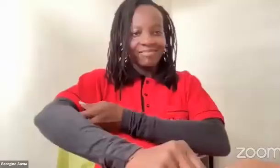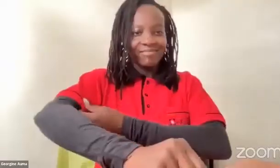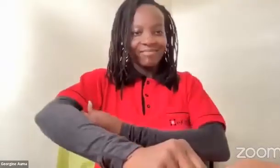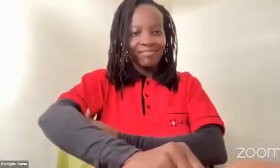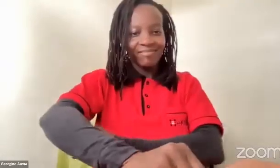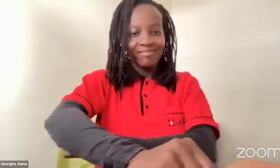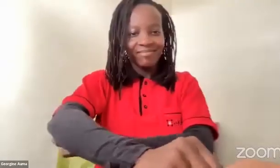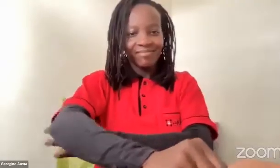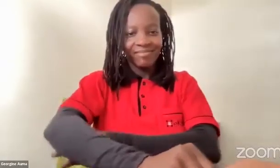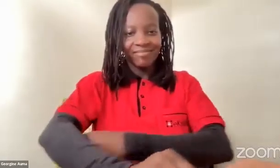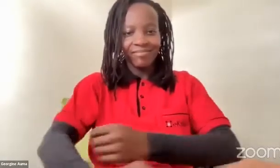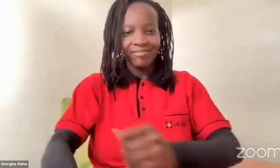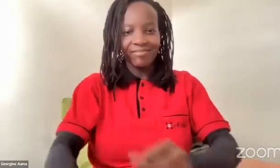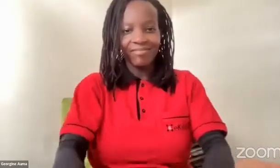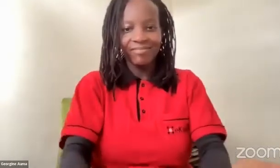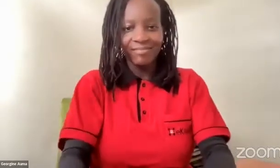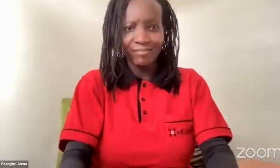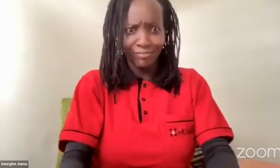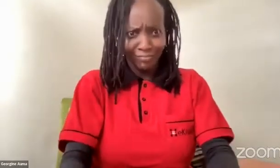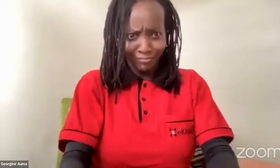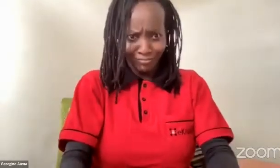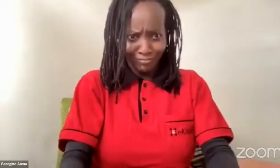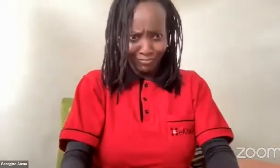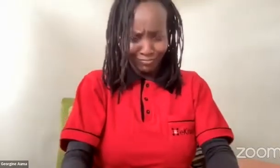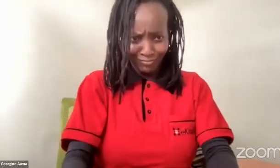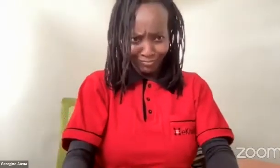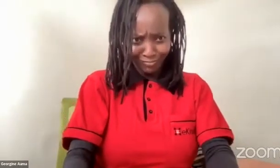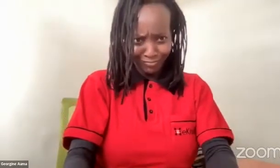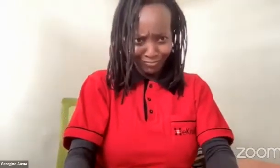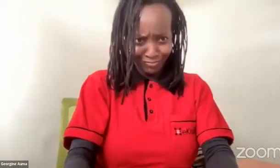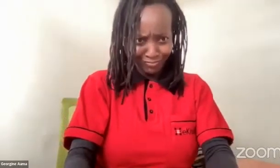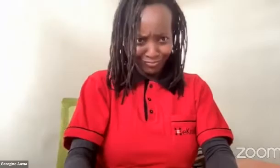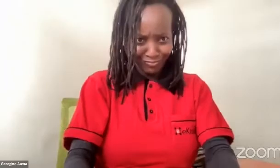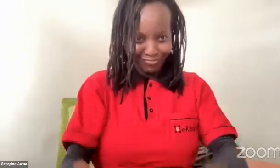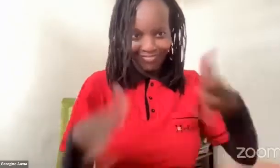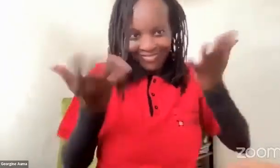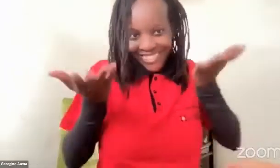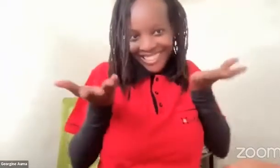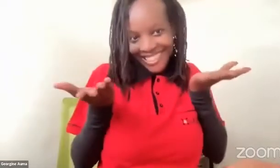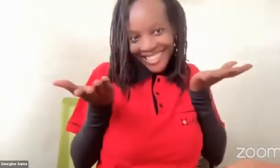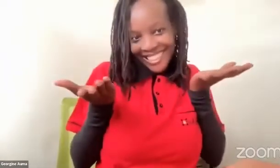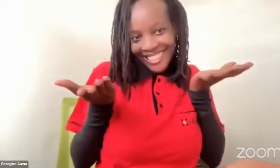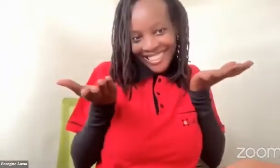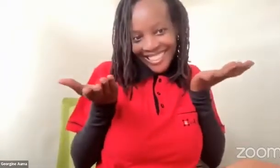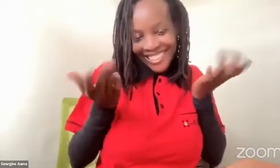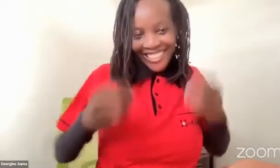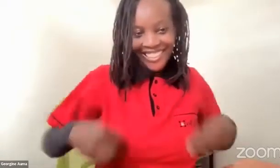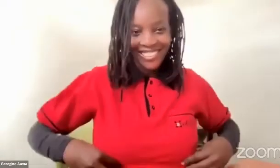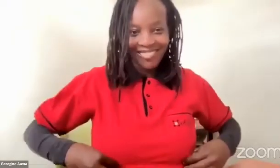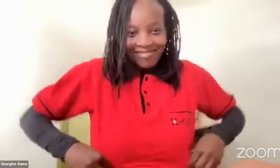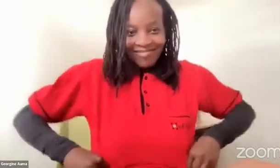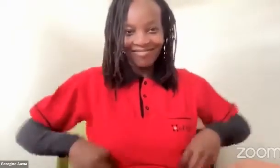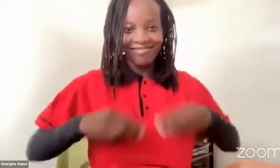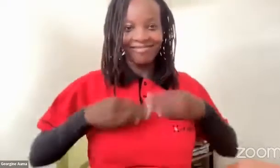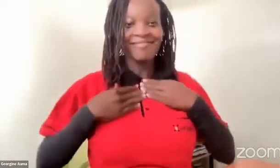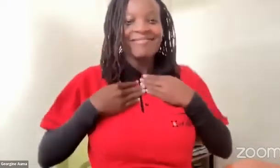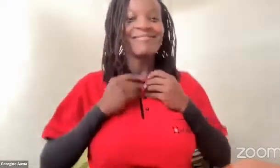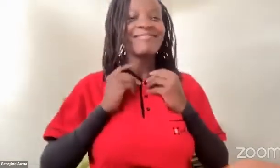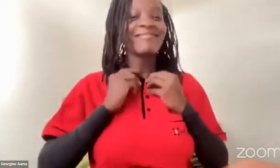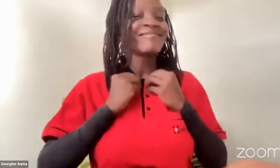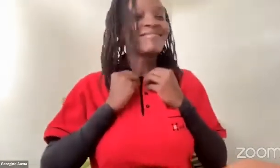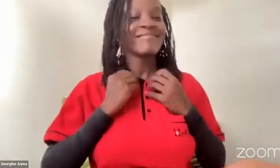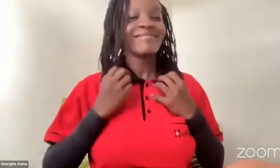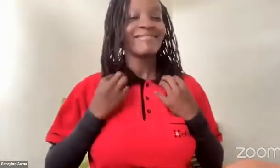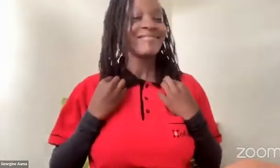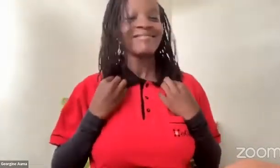Welcome to 2021 DEC prize giving ceremony. Hi,